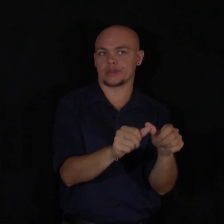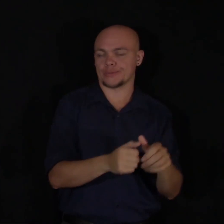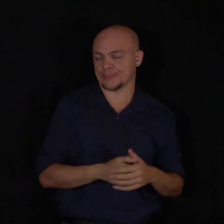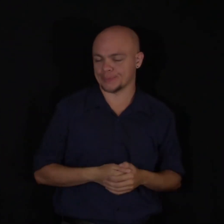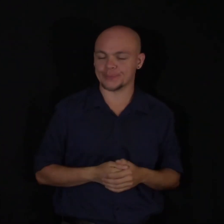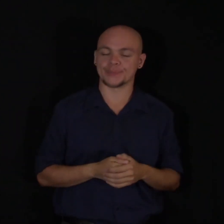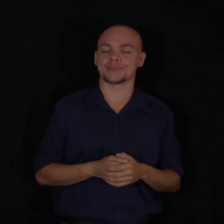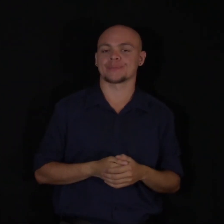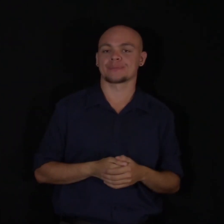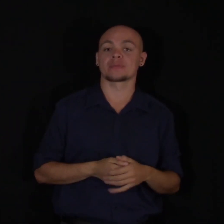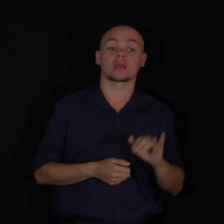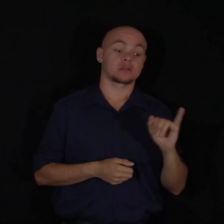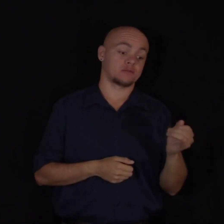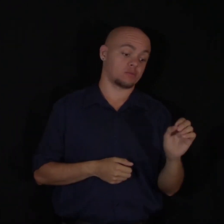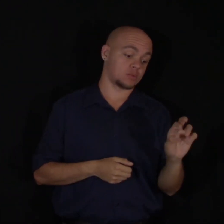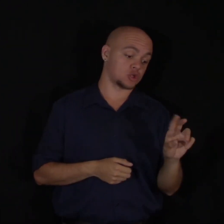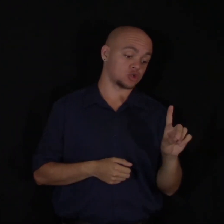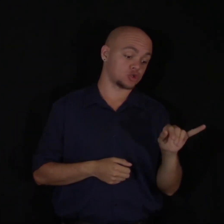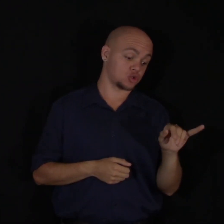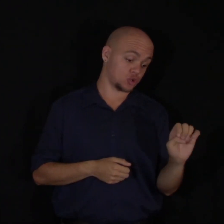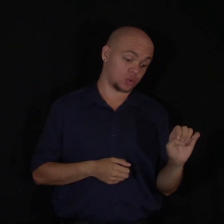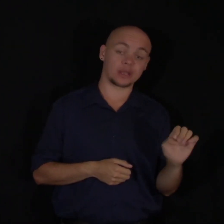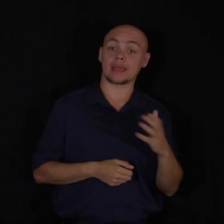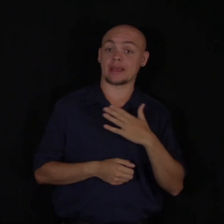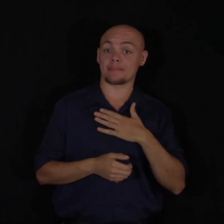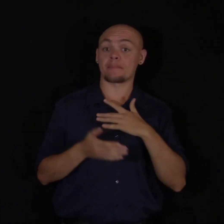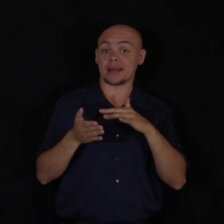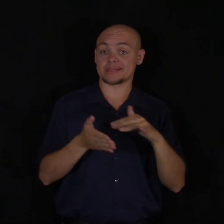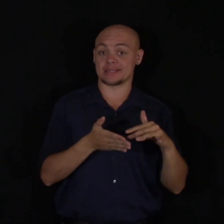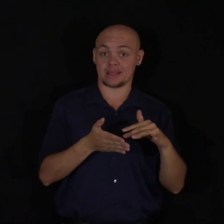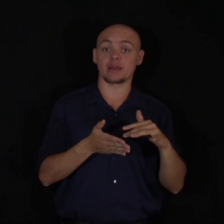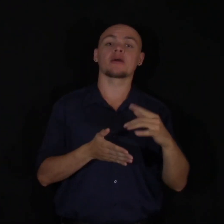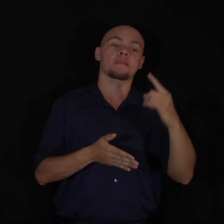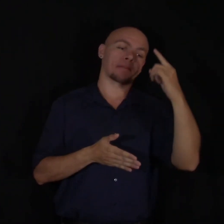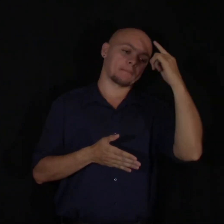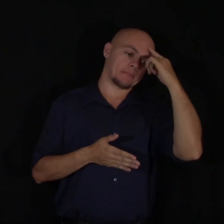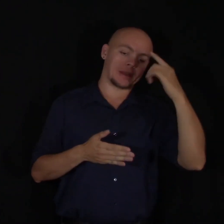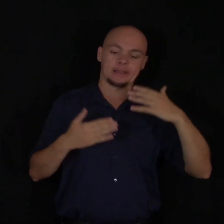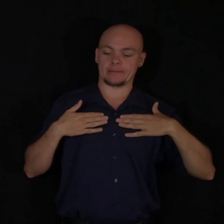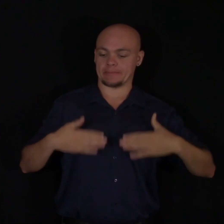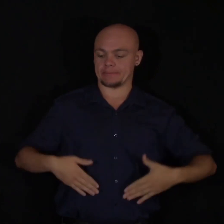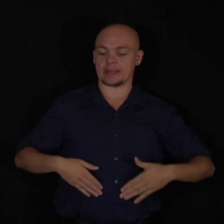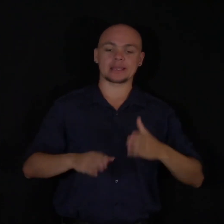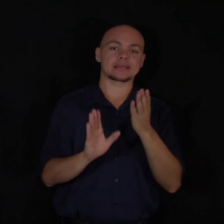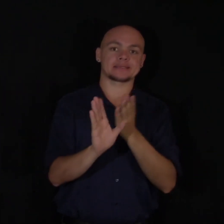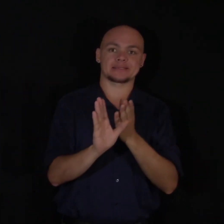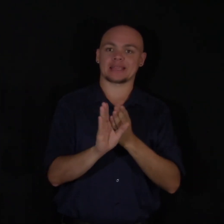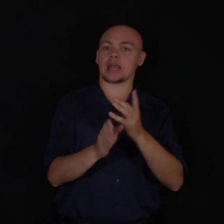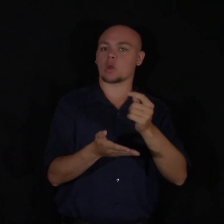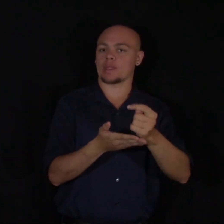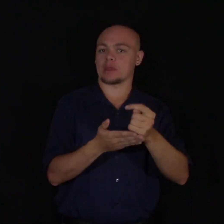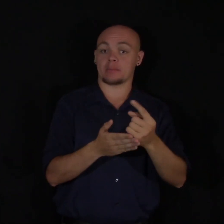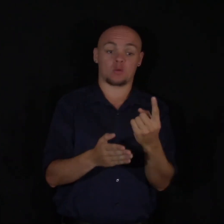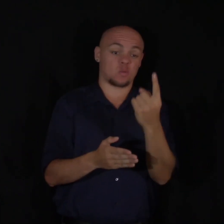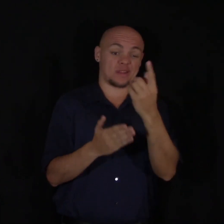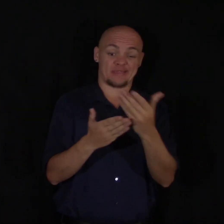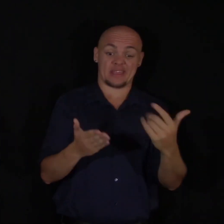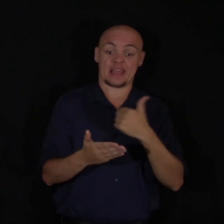So from Jordy, and from my study of body-mind psychotherapy, I've learned one thing.